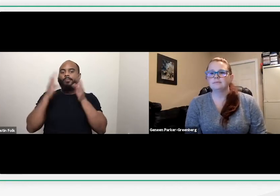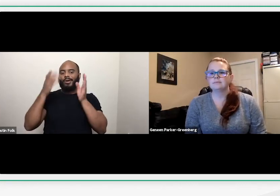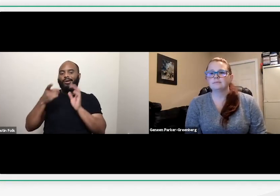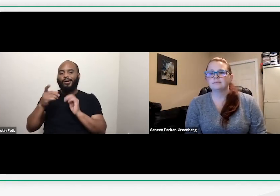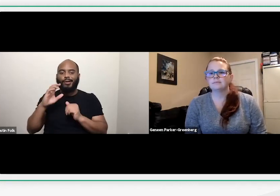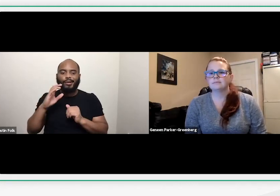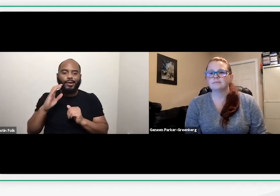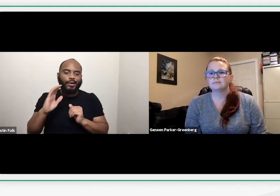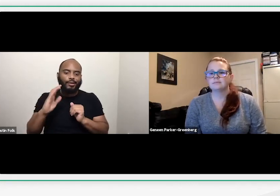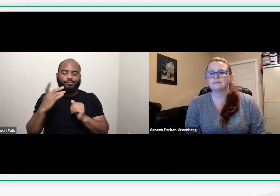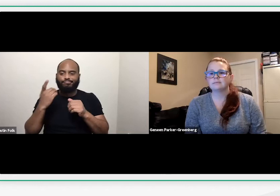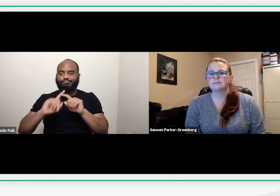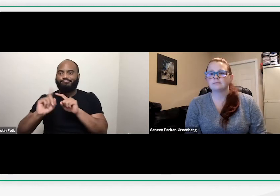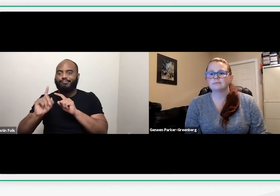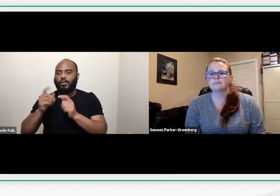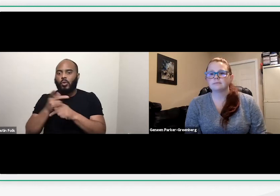Right.